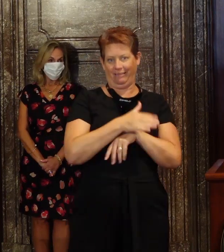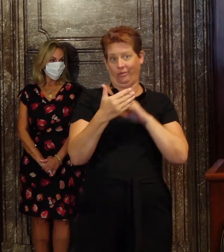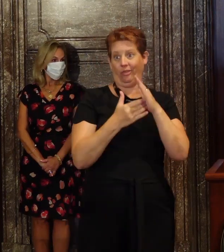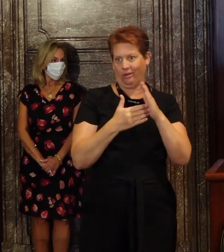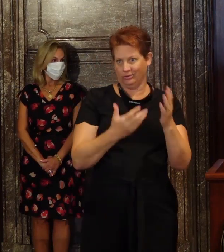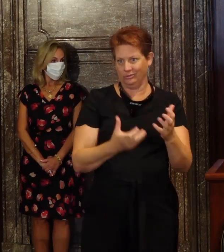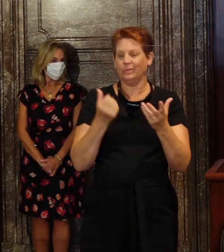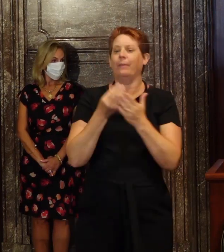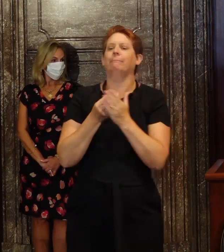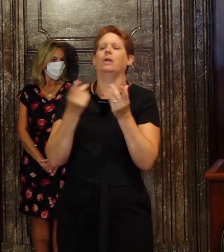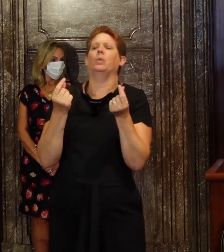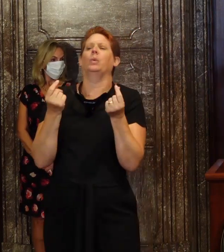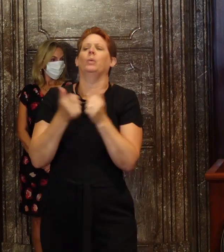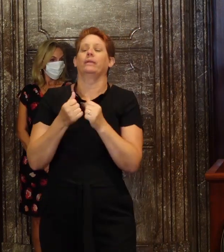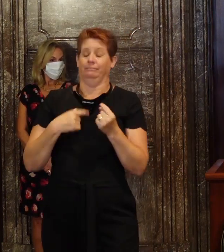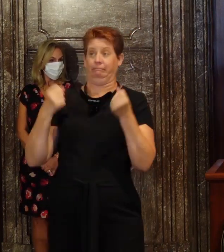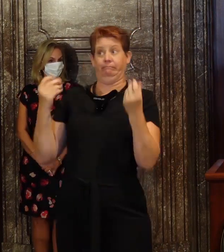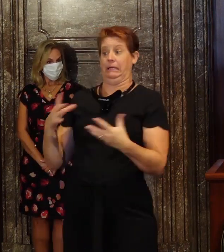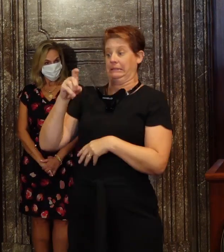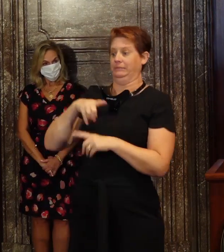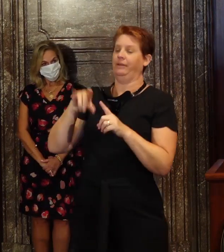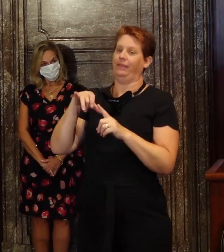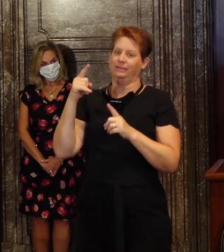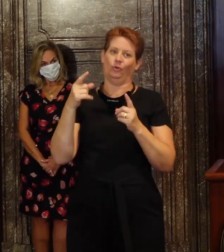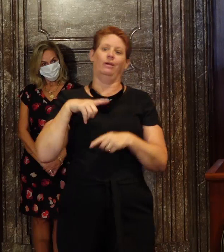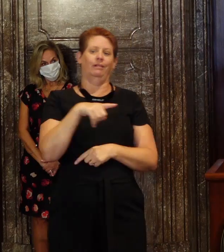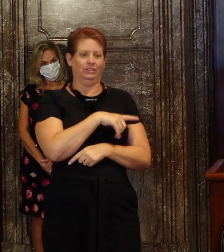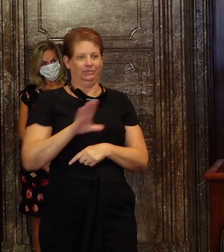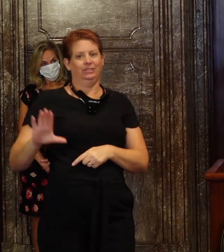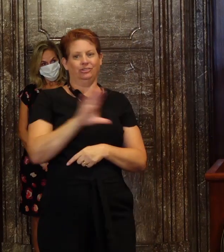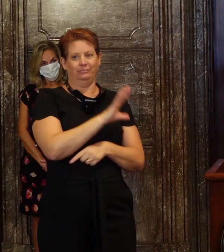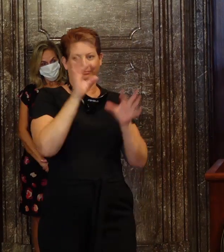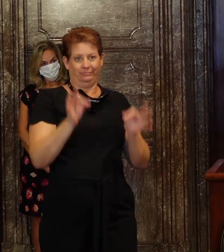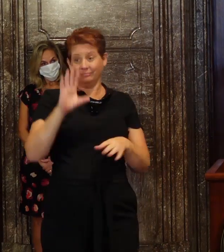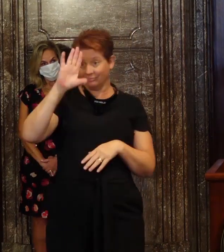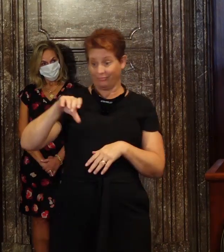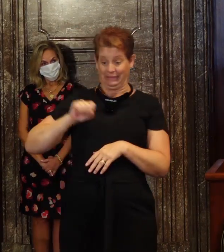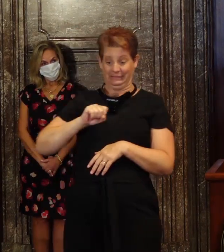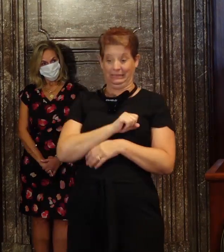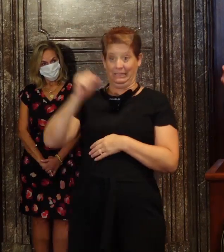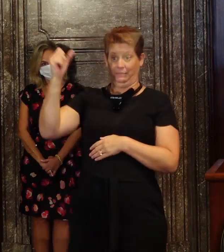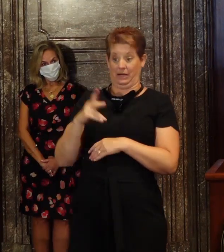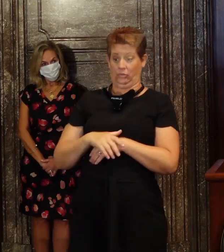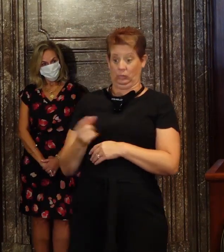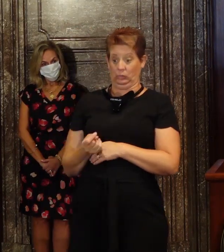spent on? We have plenty of needs, but that'll be for the General Assembly. As you know, the Senate is coming back Tuesday